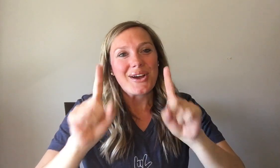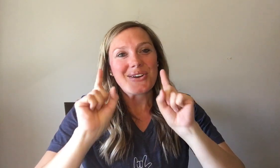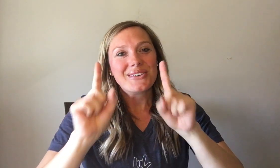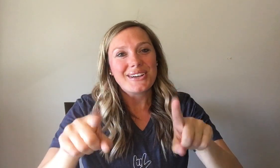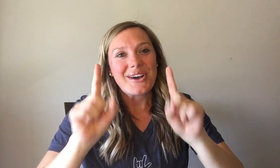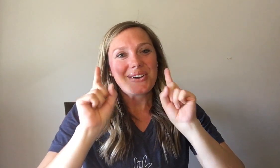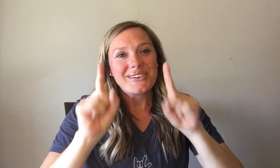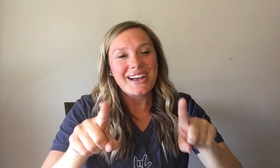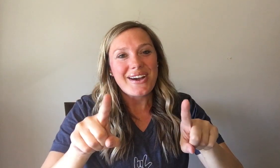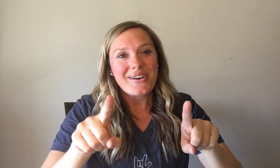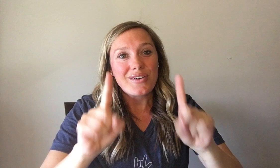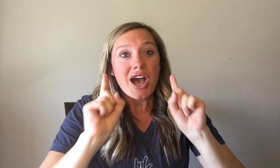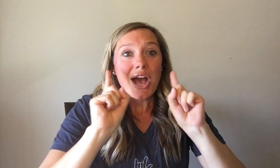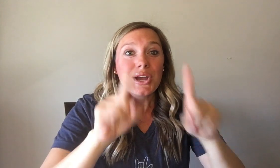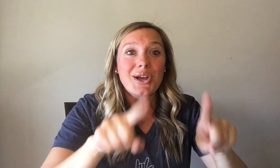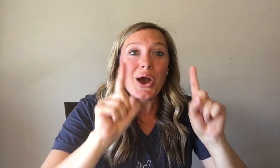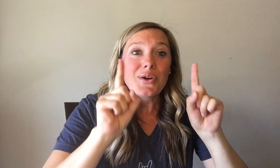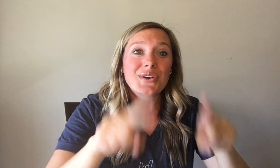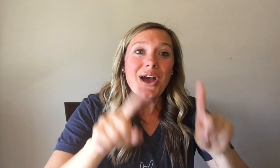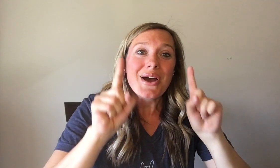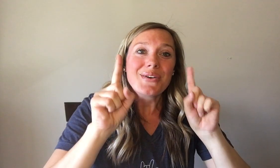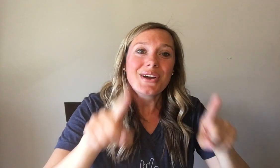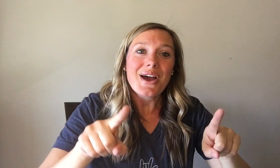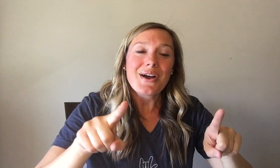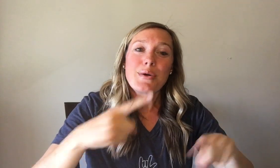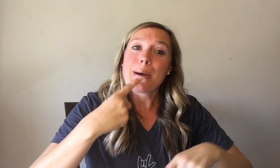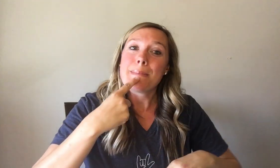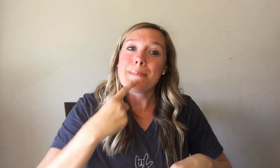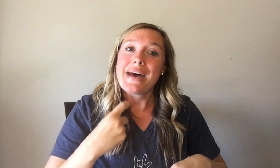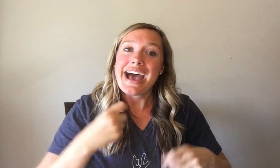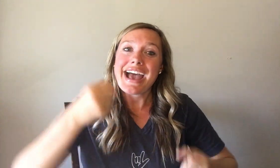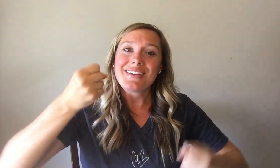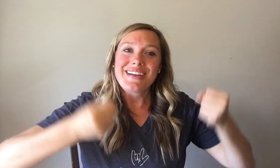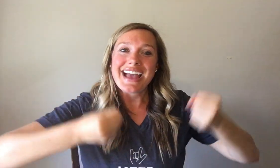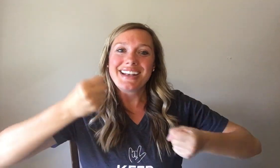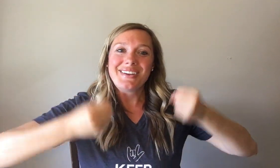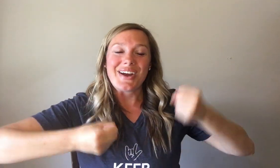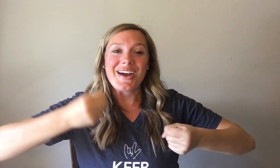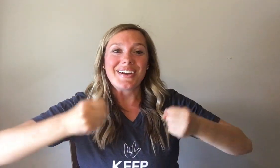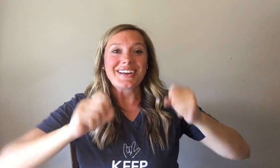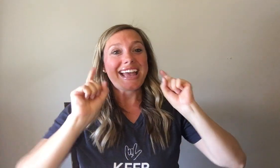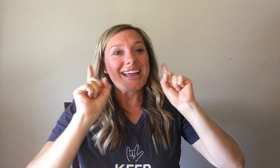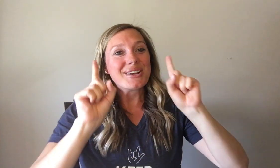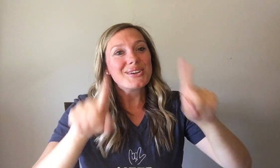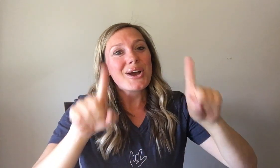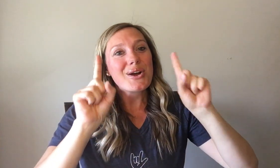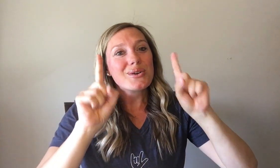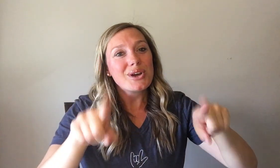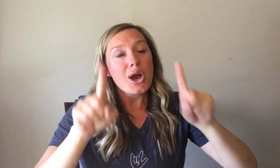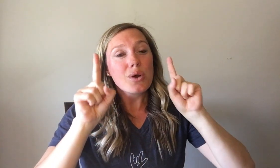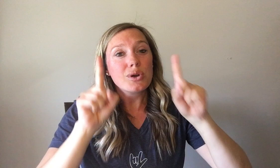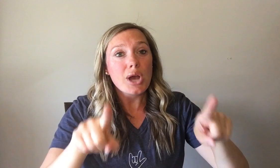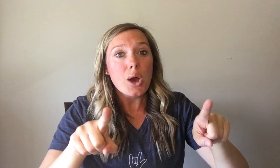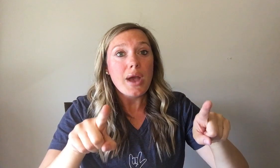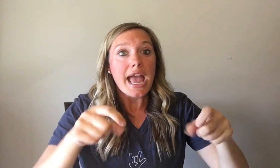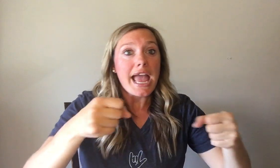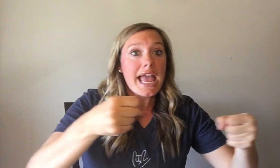Go, go, go, go, go, go. My red car can go, go, go.